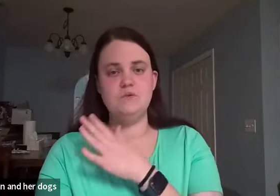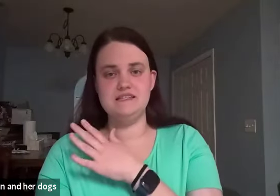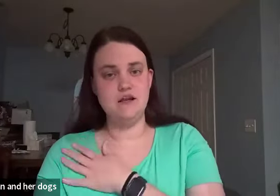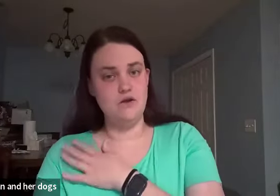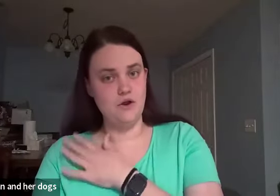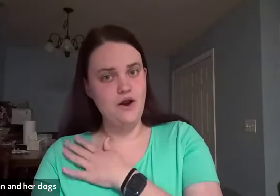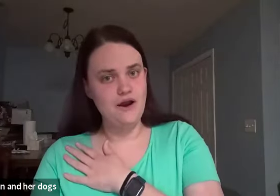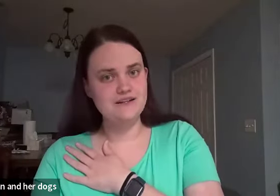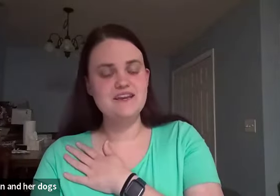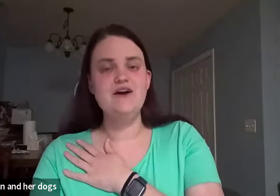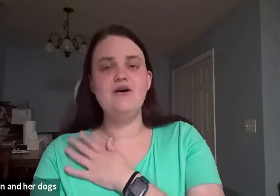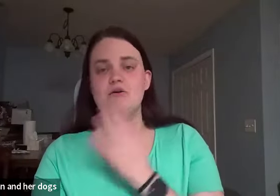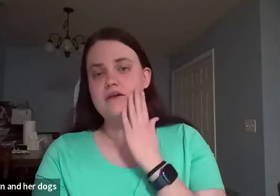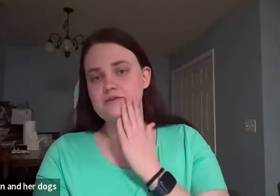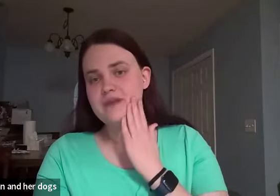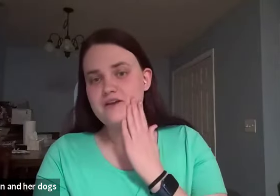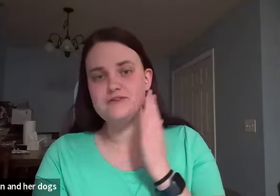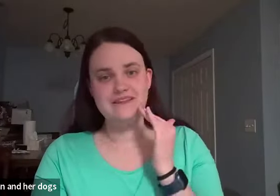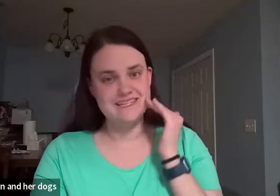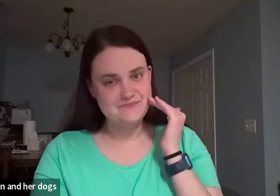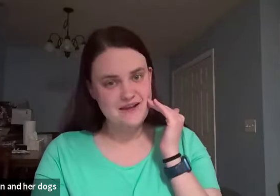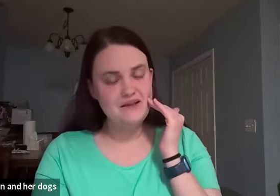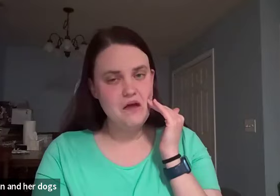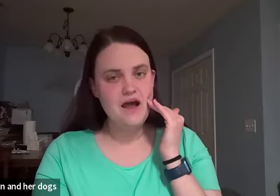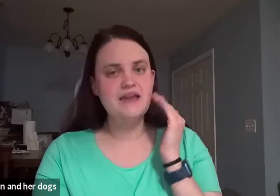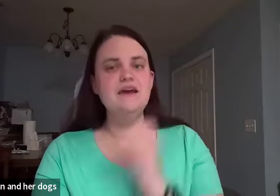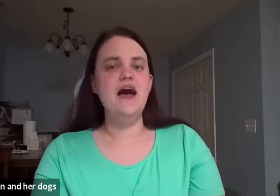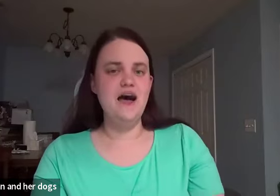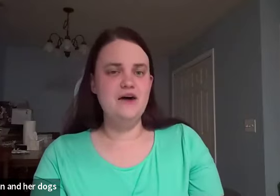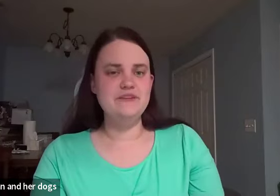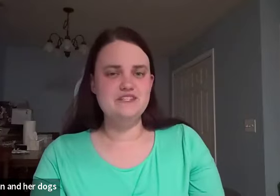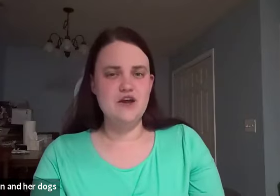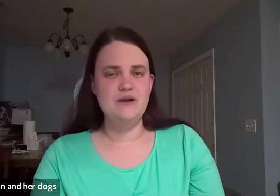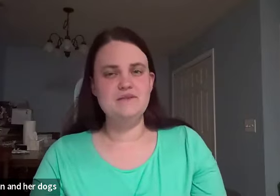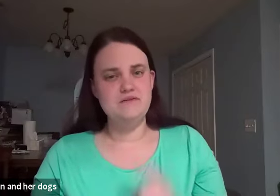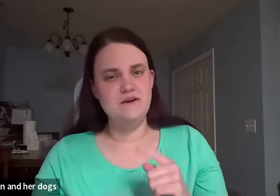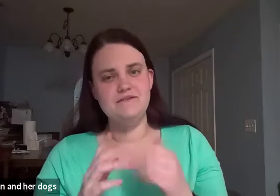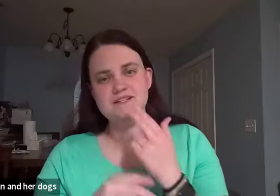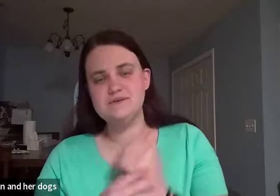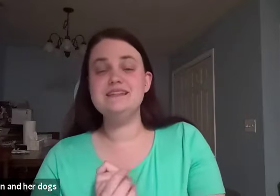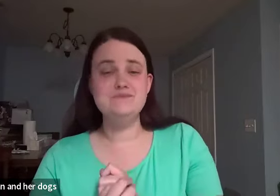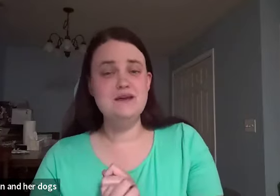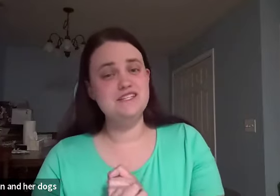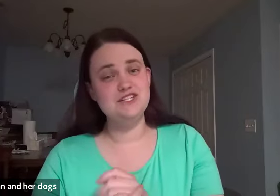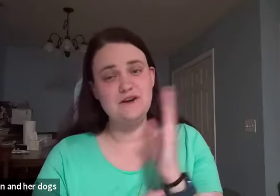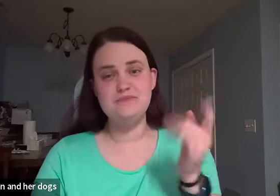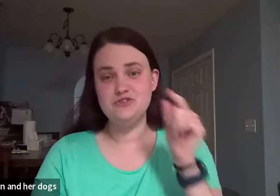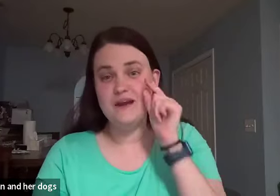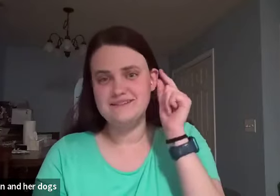where it's like on their heart or around their mouth or like they smile a lot. And so it can be very, very sweet. And sometimes it's just very direct,